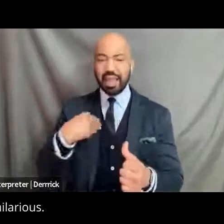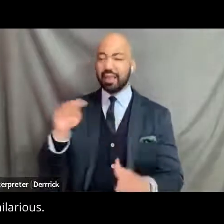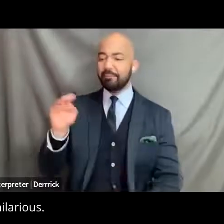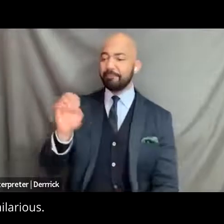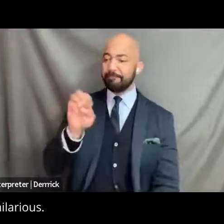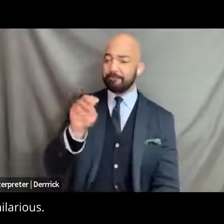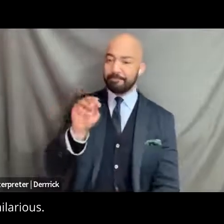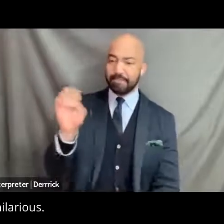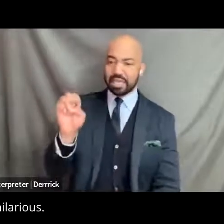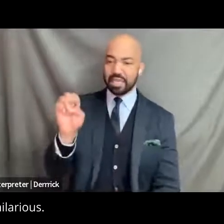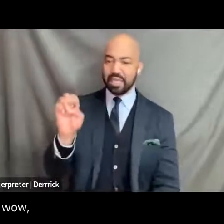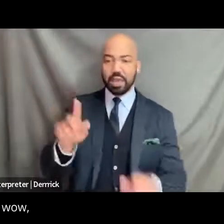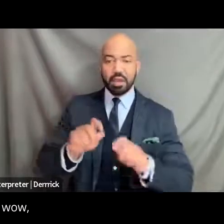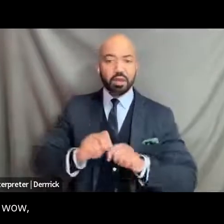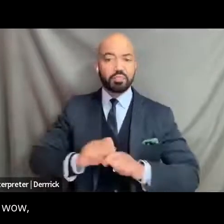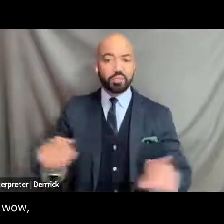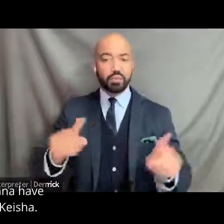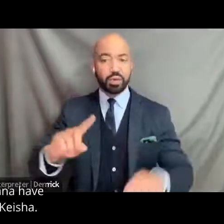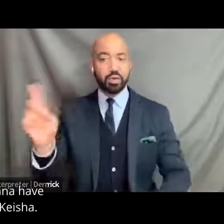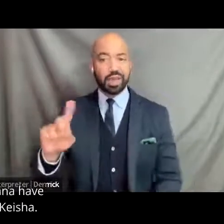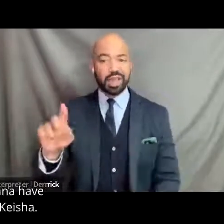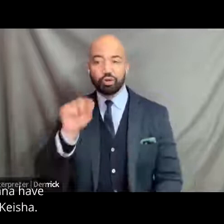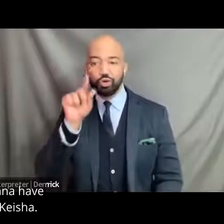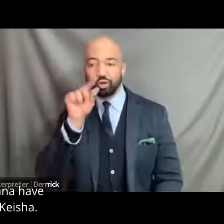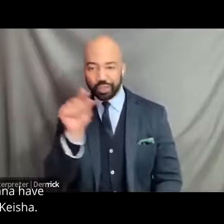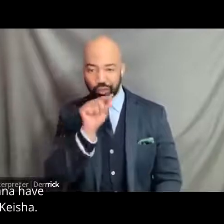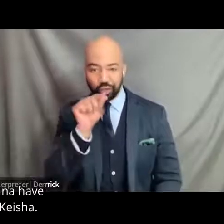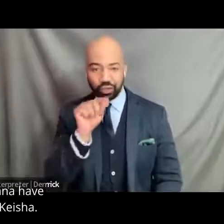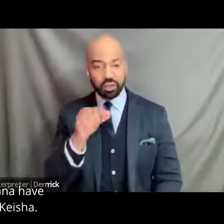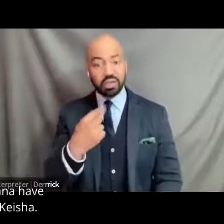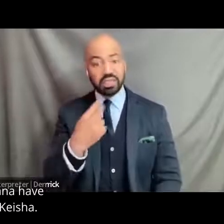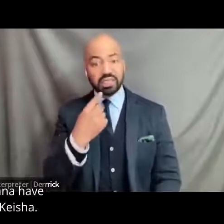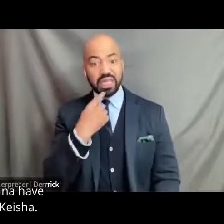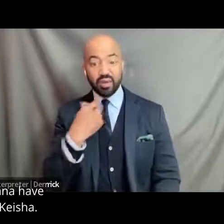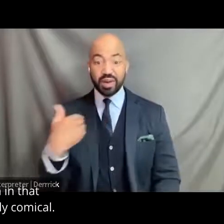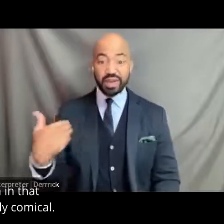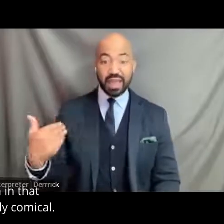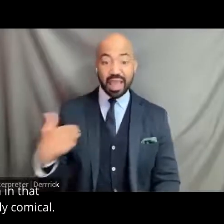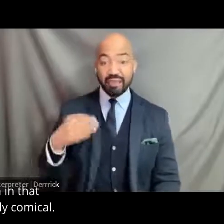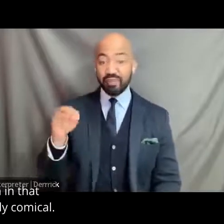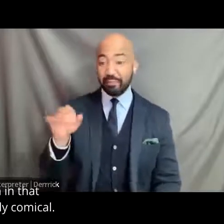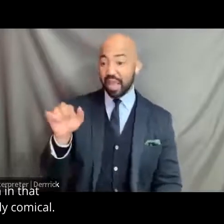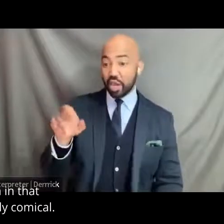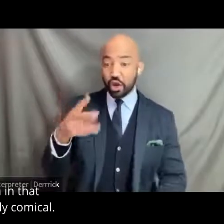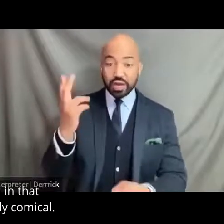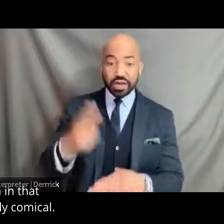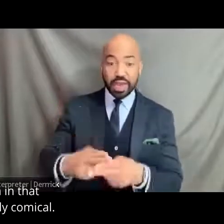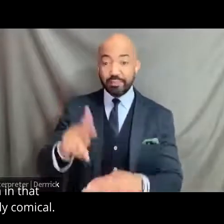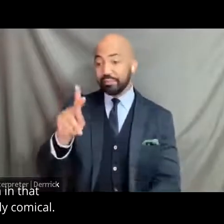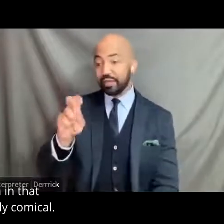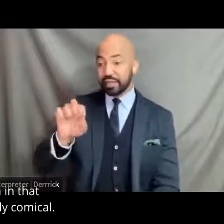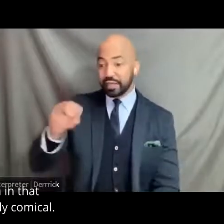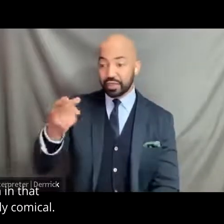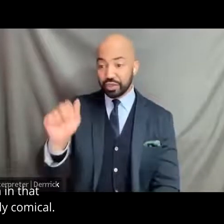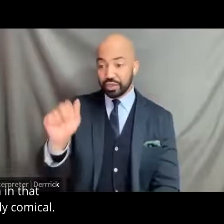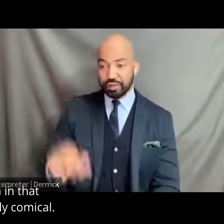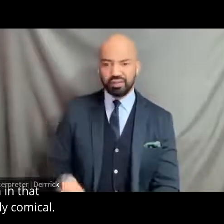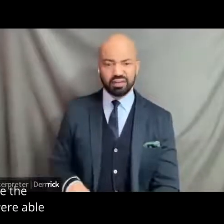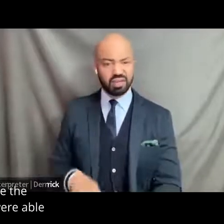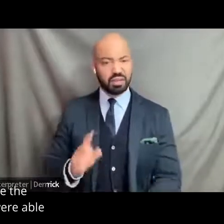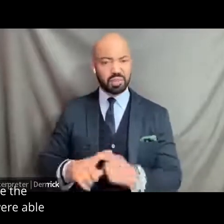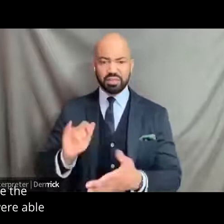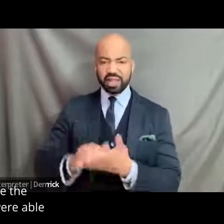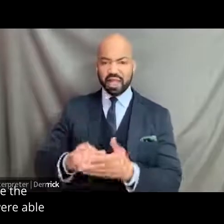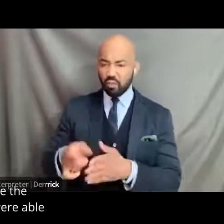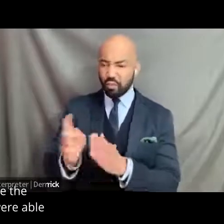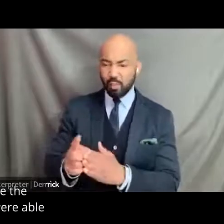and it was really hilarious they're like wow we're actually going to have a mayor named keisha and even though in that instance it was really comical